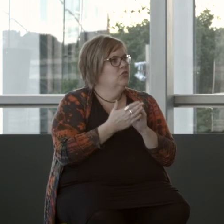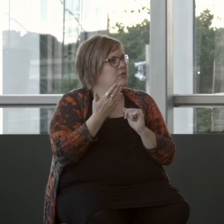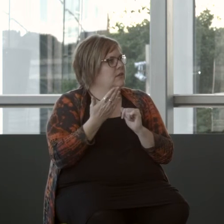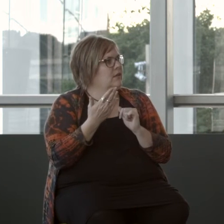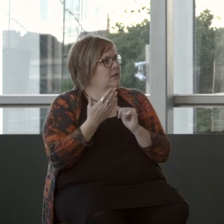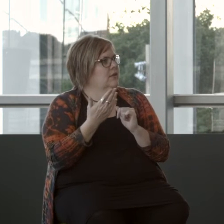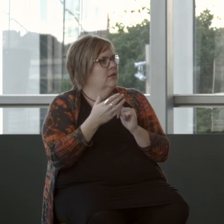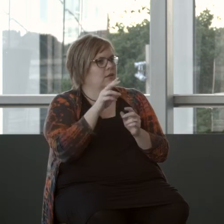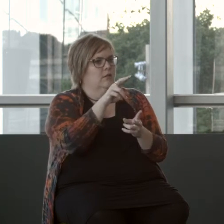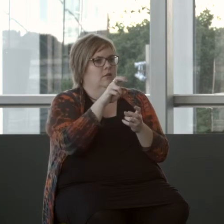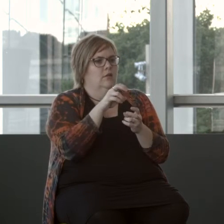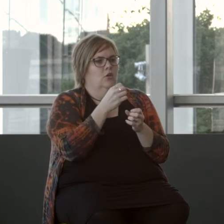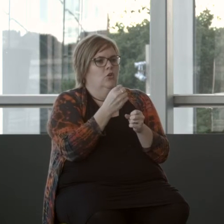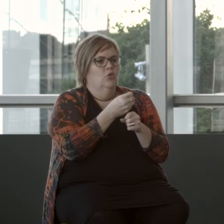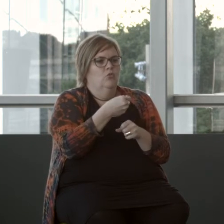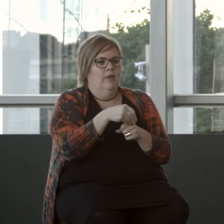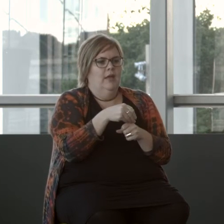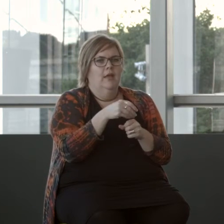from Greek mythology, but also